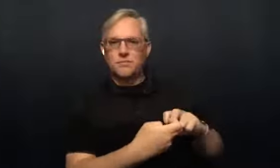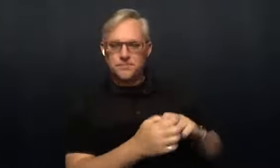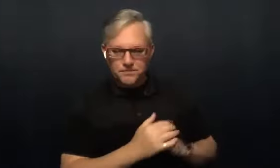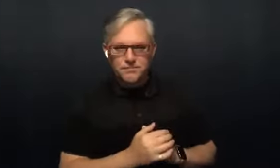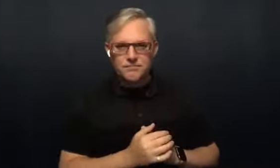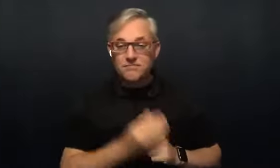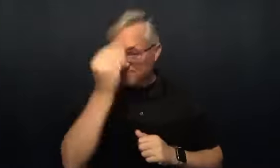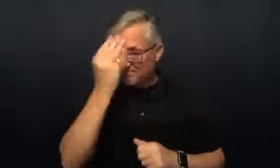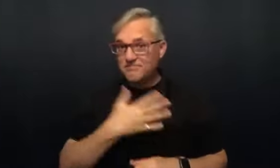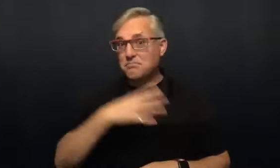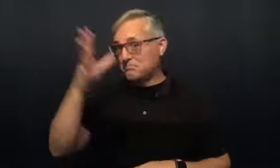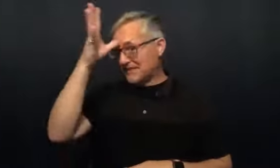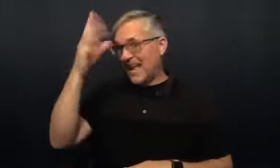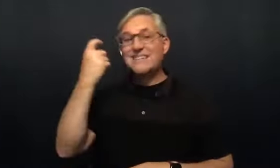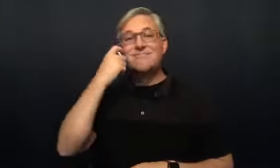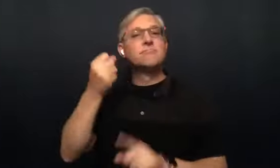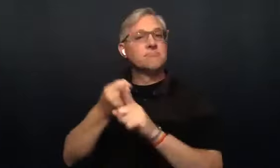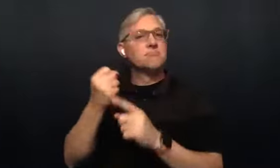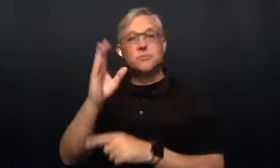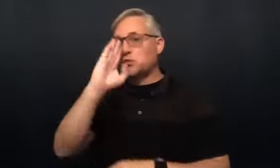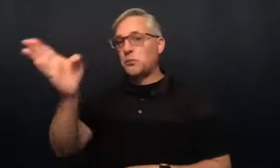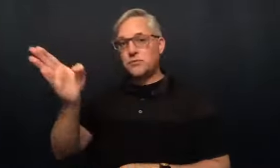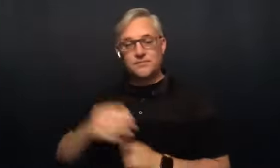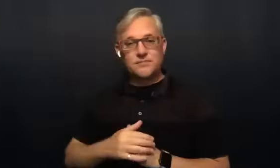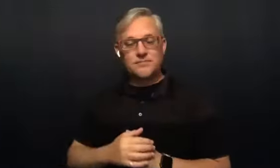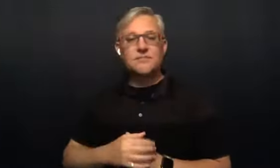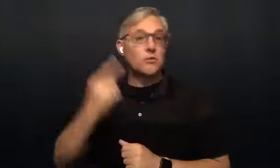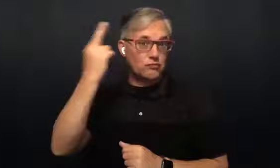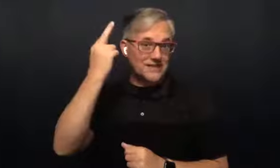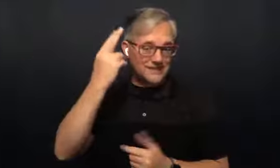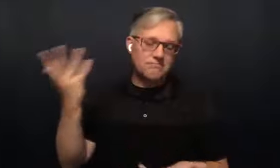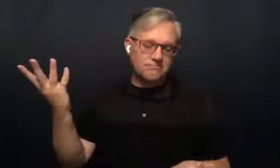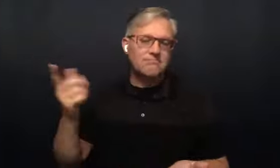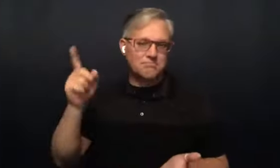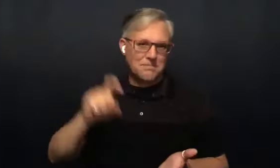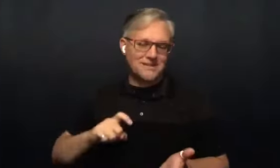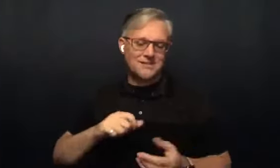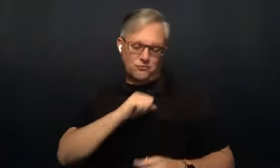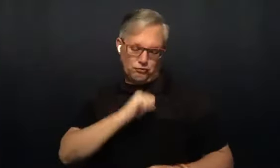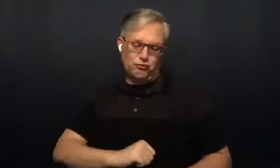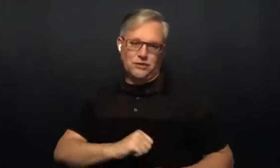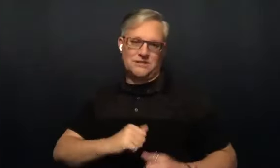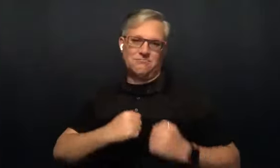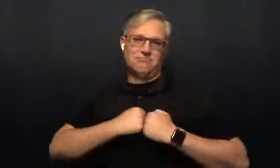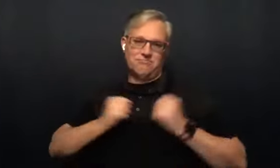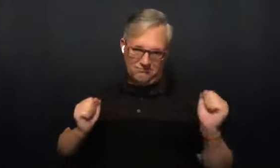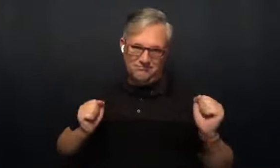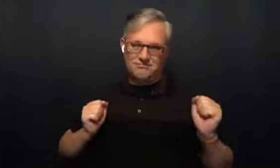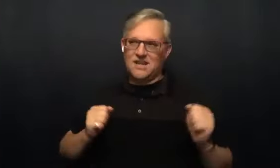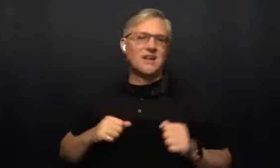And he was the only reason why he had to do that was because he had to have major open heart surgery and they wouldn't operate on him. And my dad asked